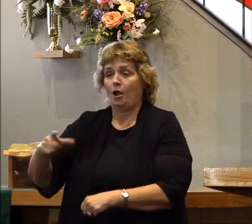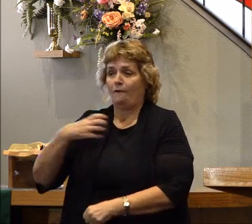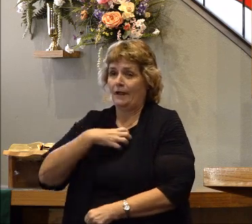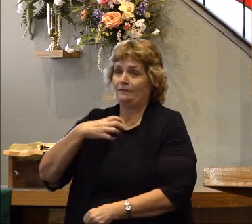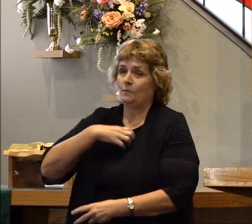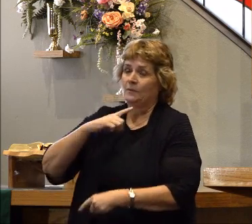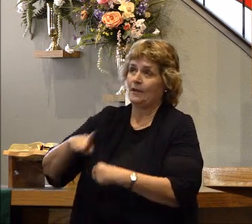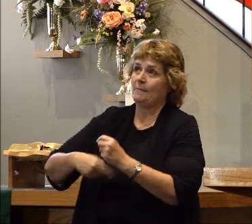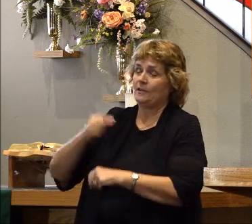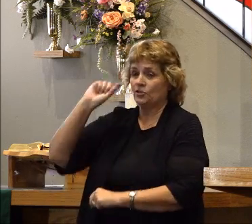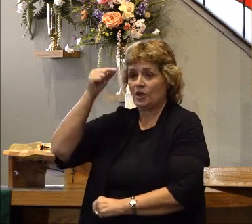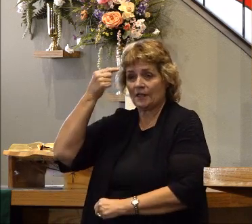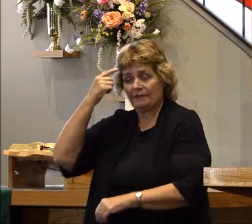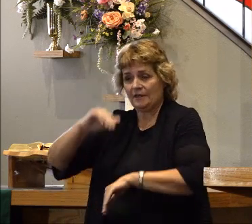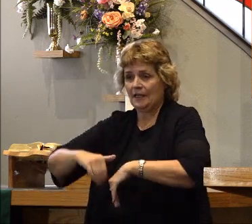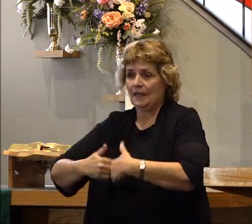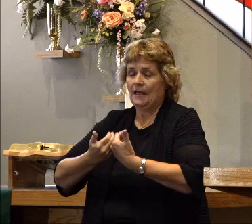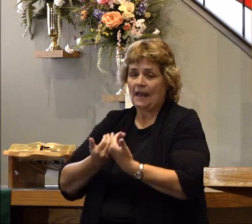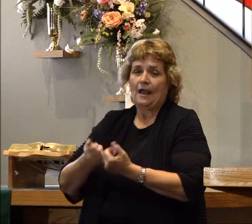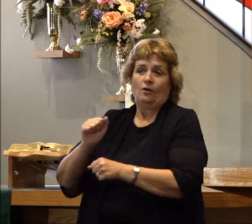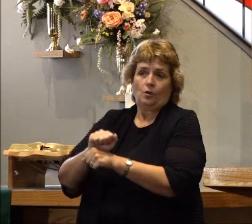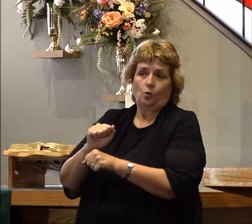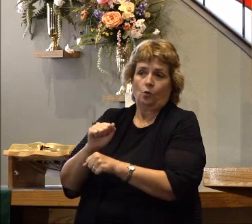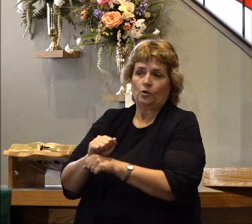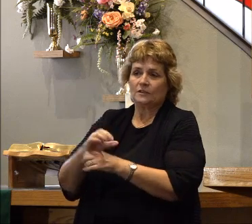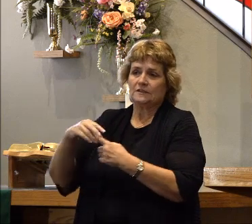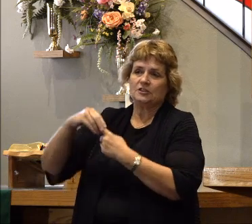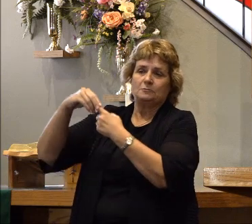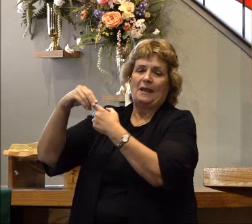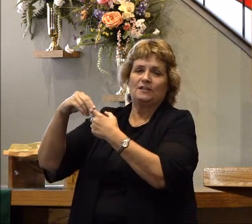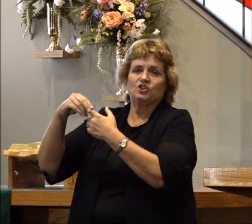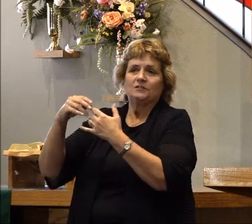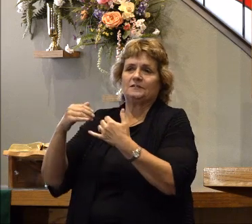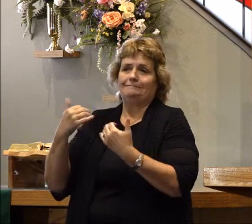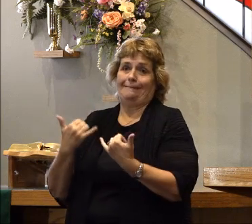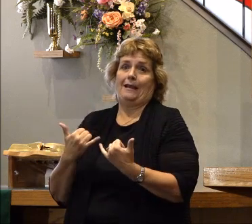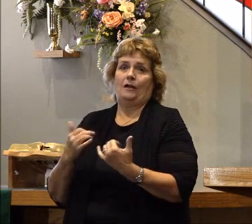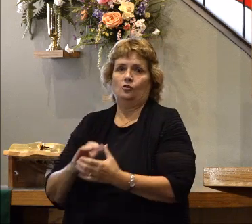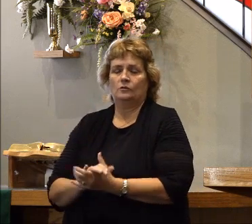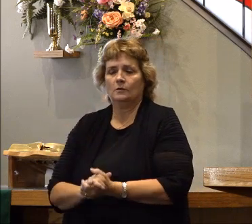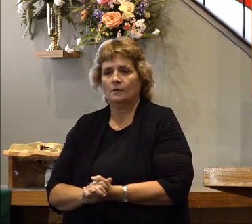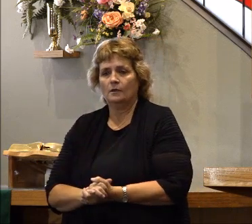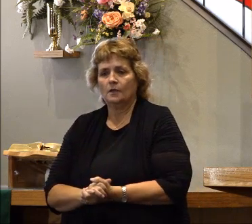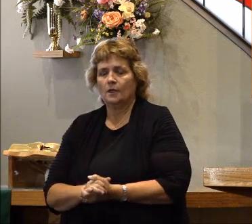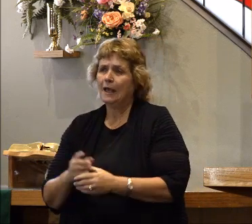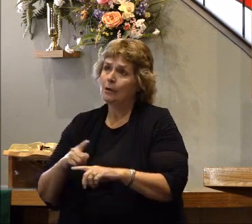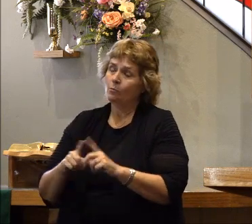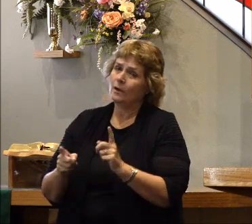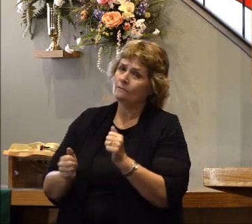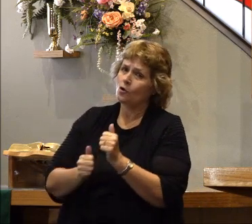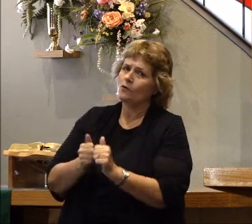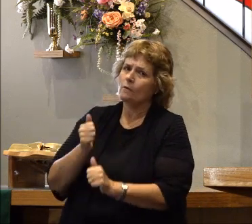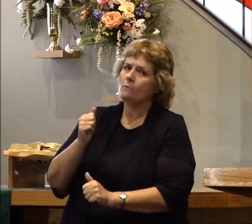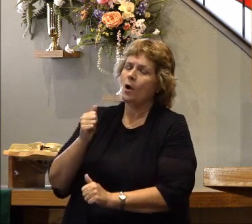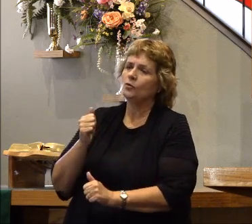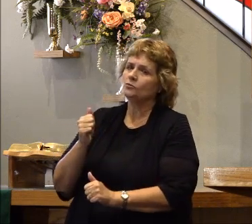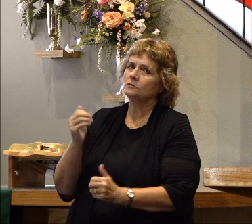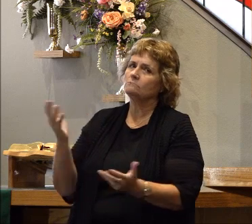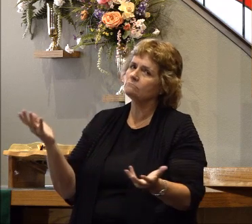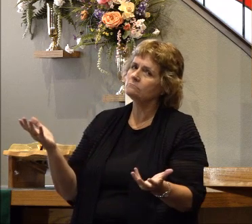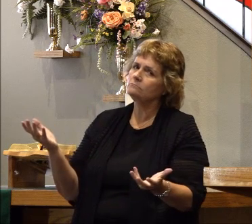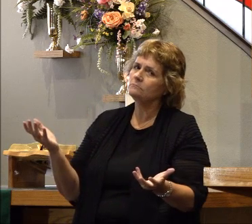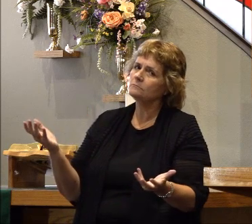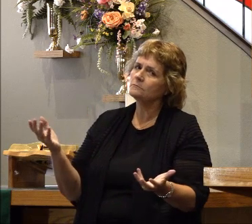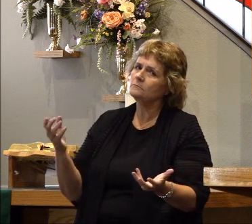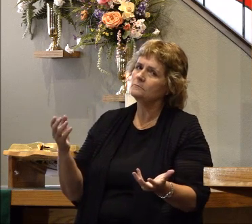operates, especially in these days. But for the most part, our government does an okay job.